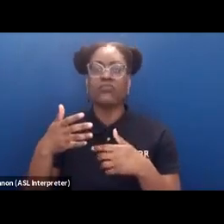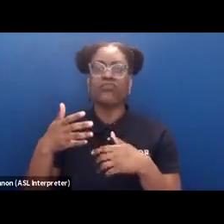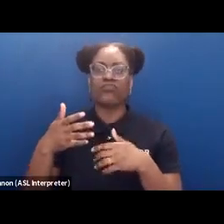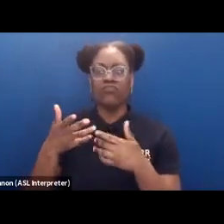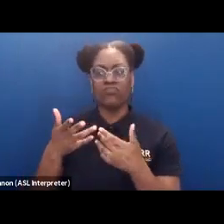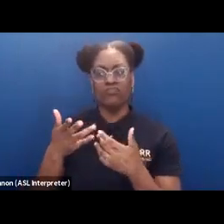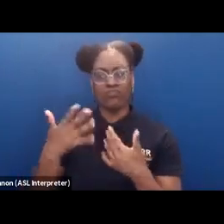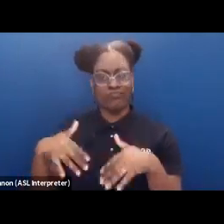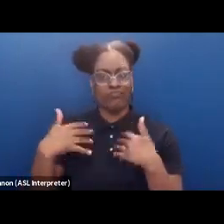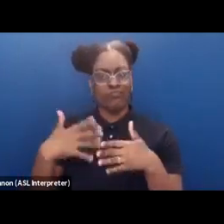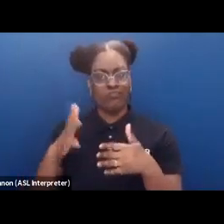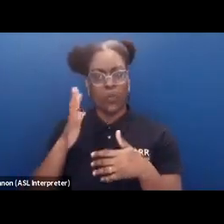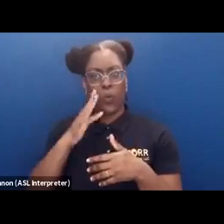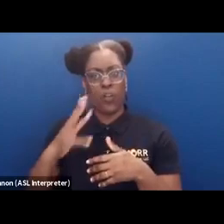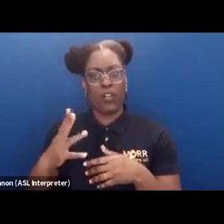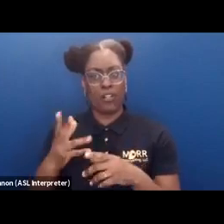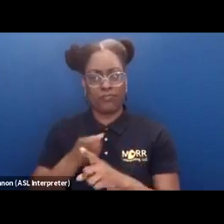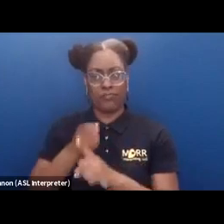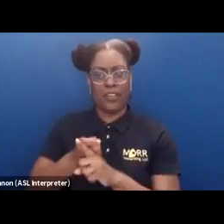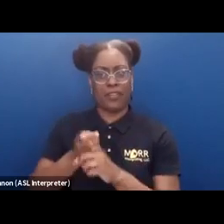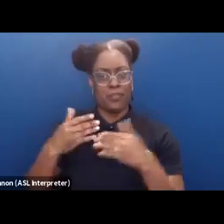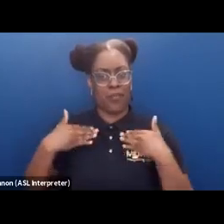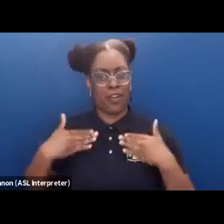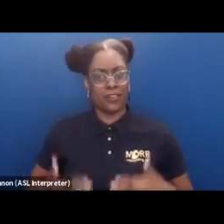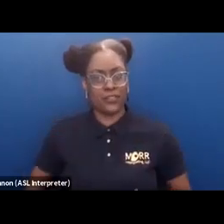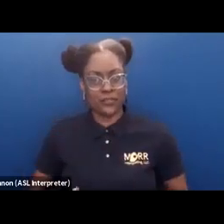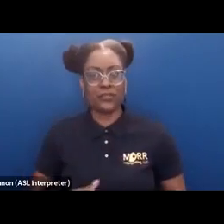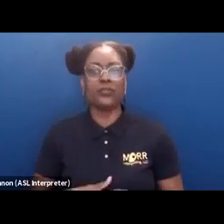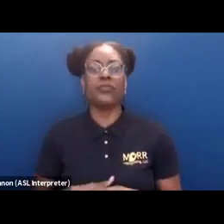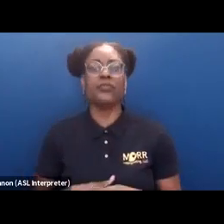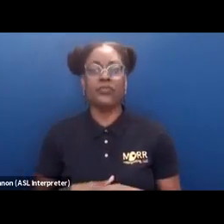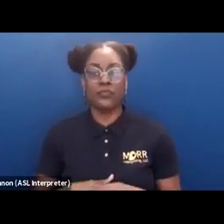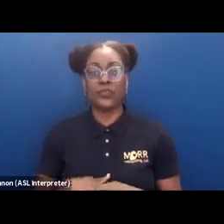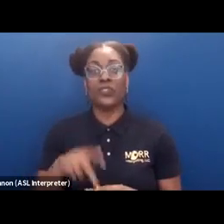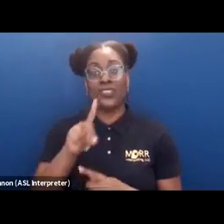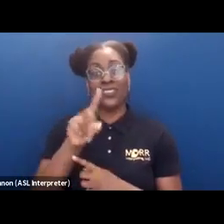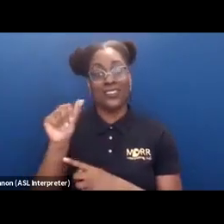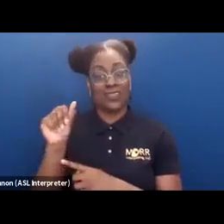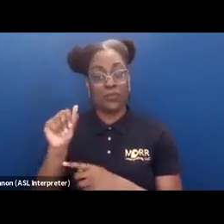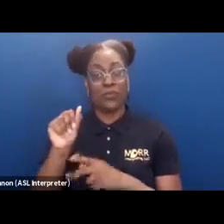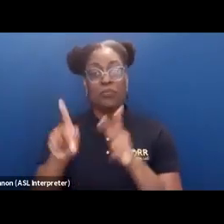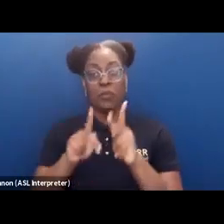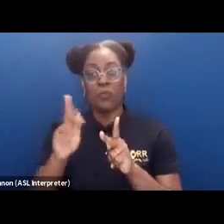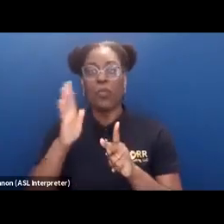context in which I was talking, disabled people get particular labels